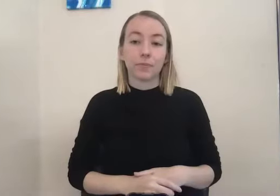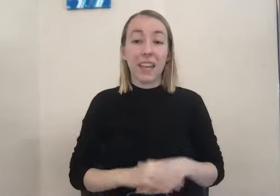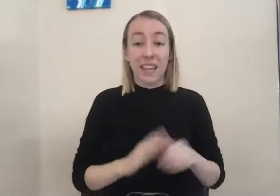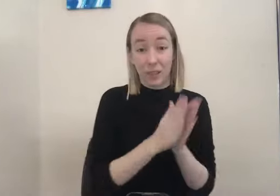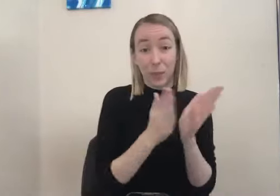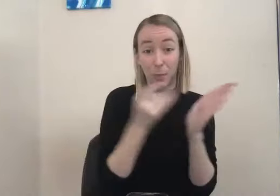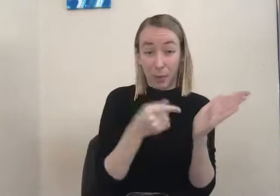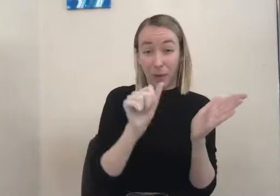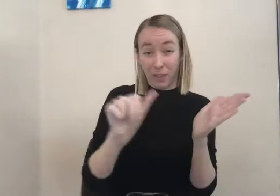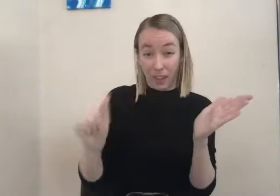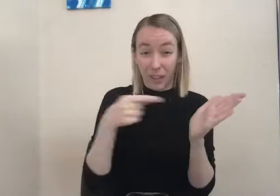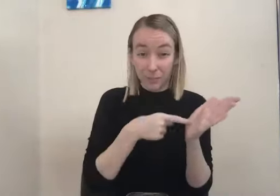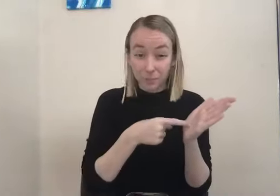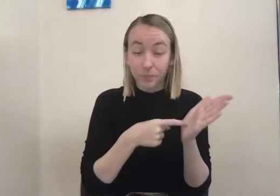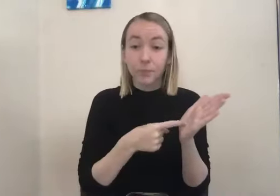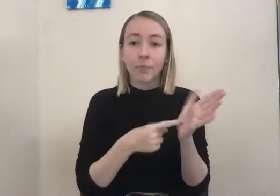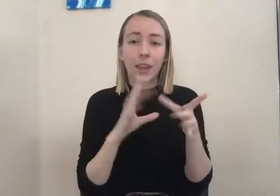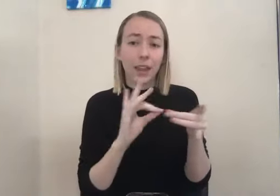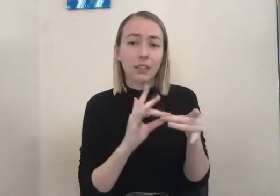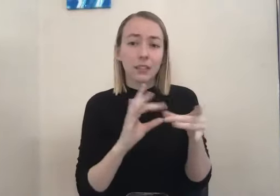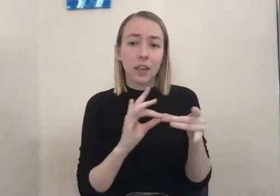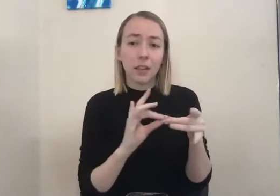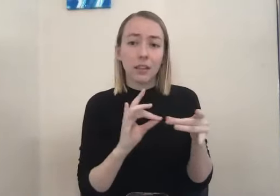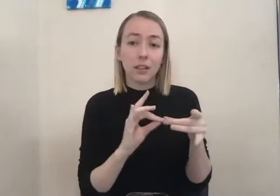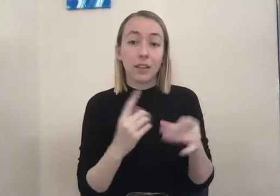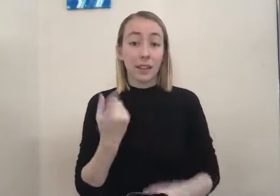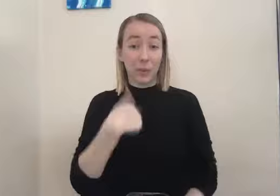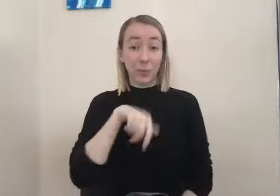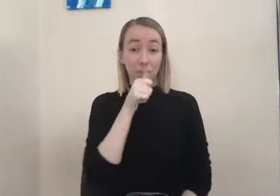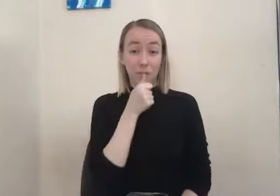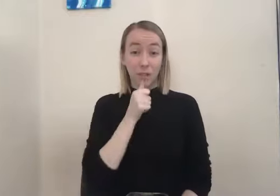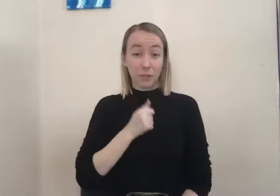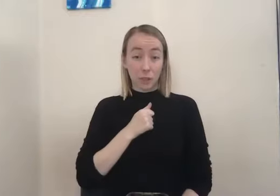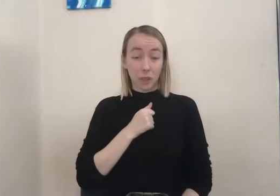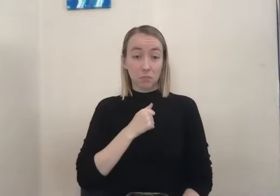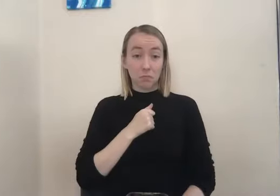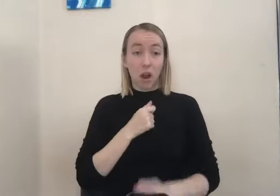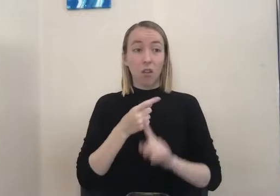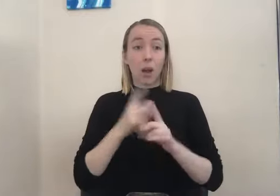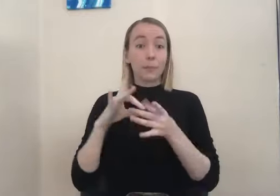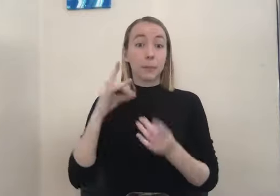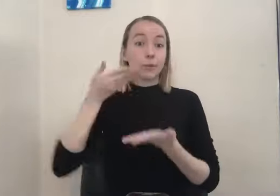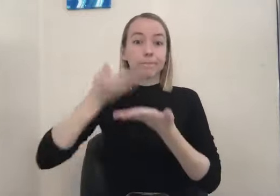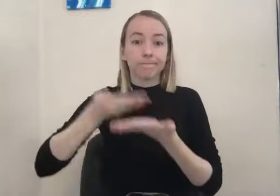see that everything that I was doing was absolutely ending in disaster. And really, step 6 was telling me all along to stop